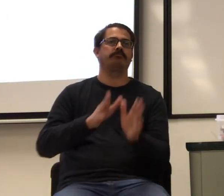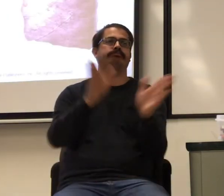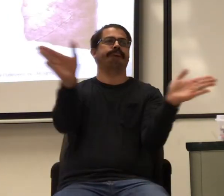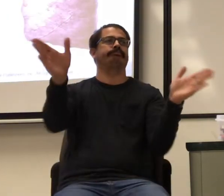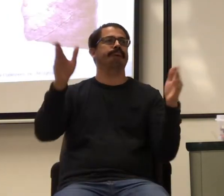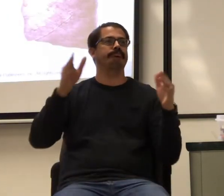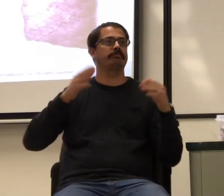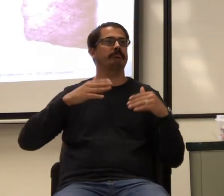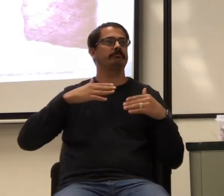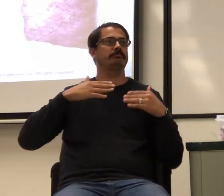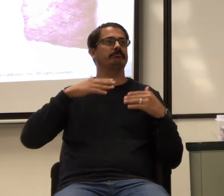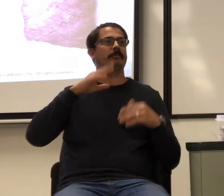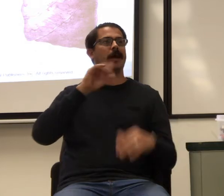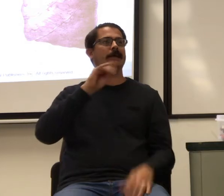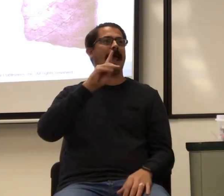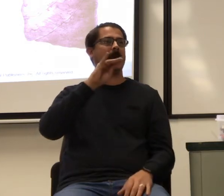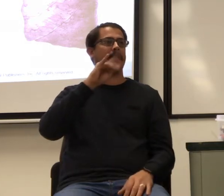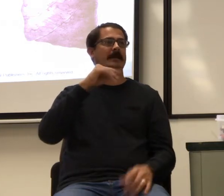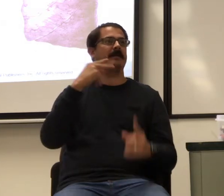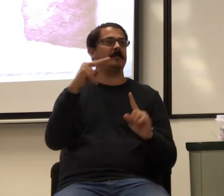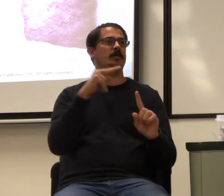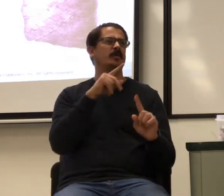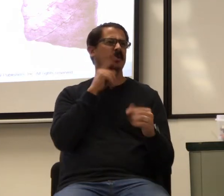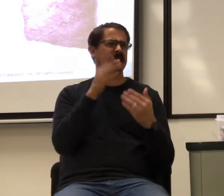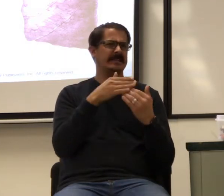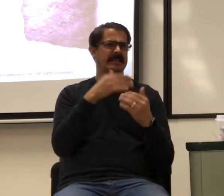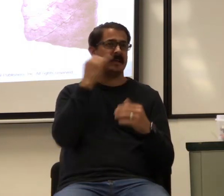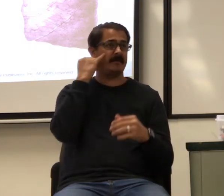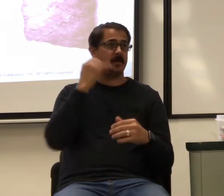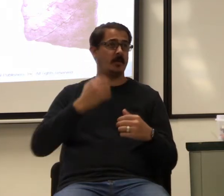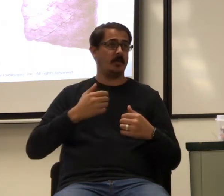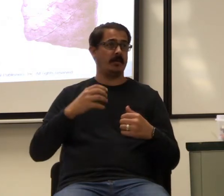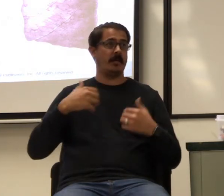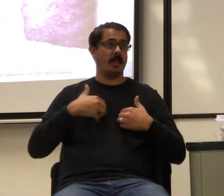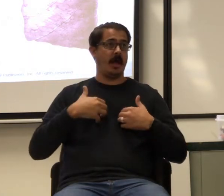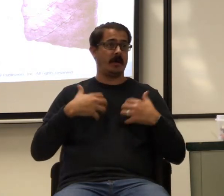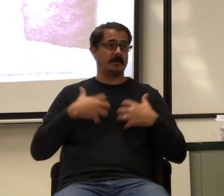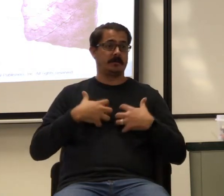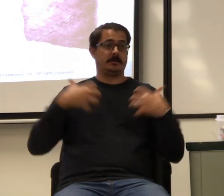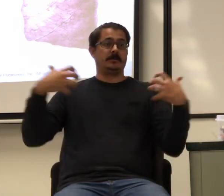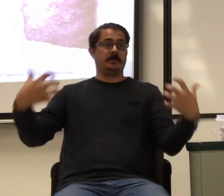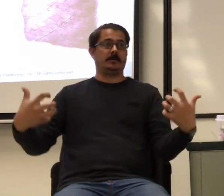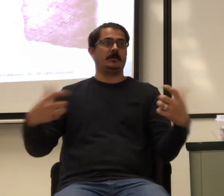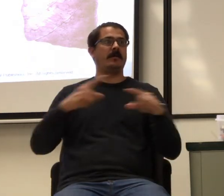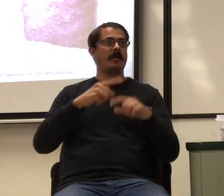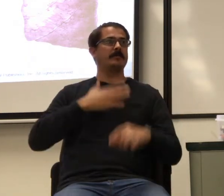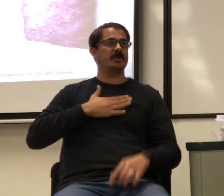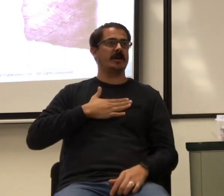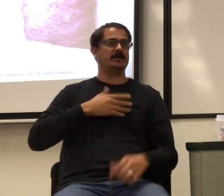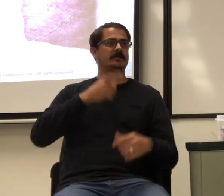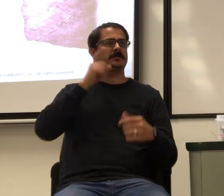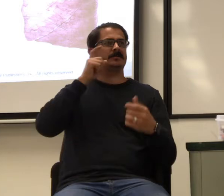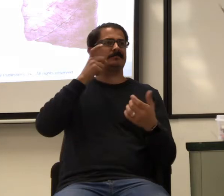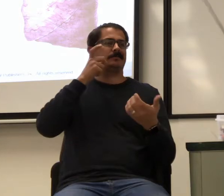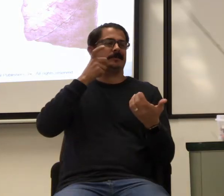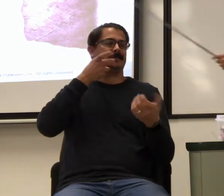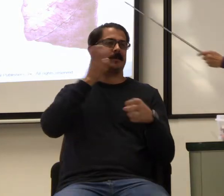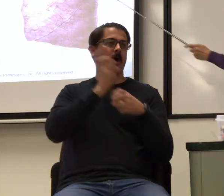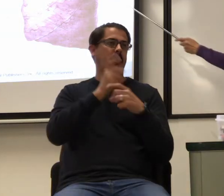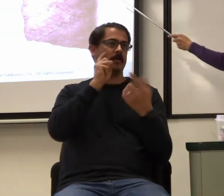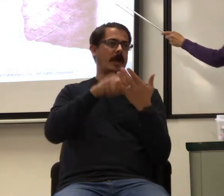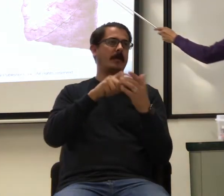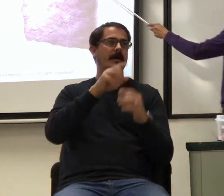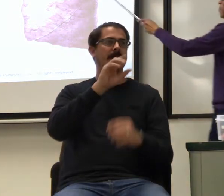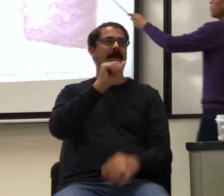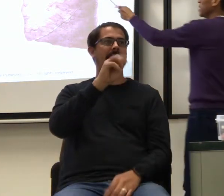by themselves. The anatomy is pretty easy. When you remove them from the chest cavity, It's hard to tell, but the apex